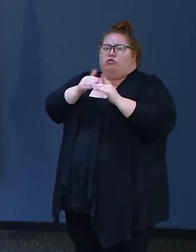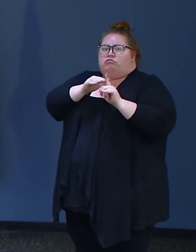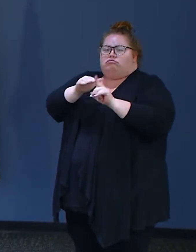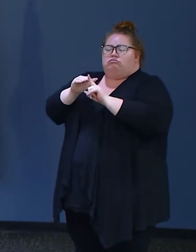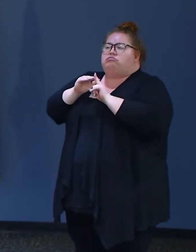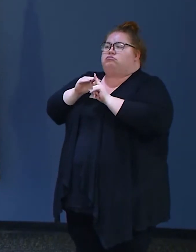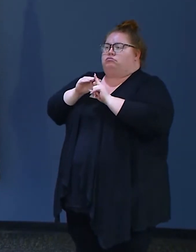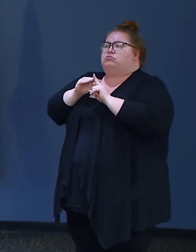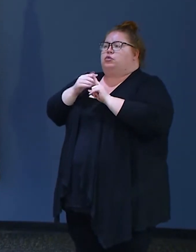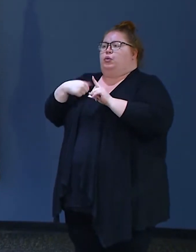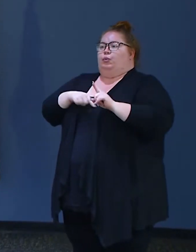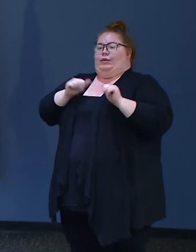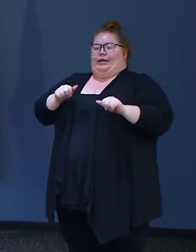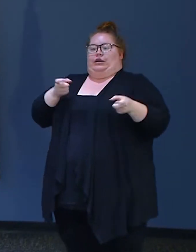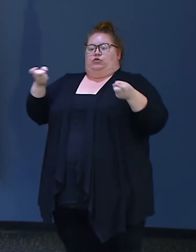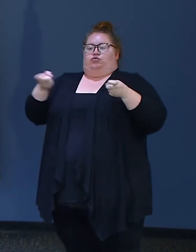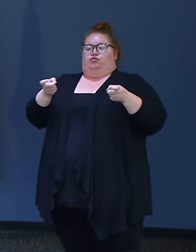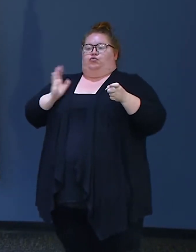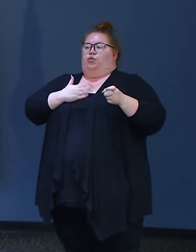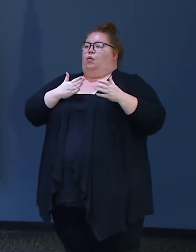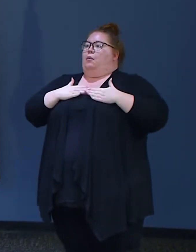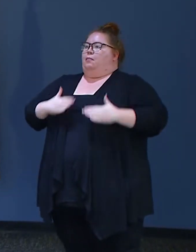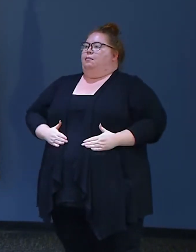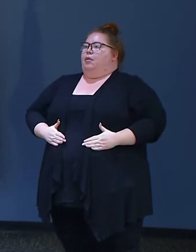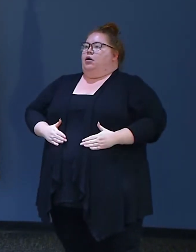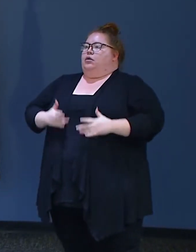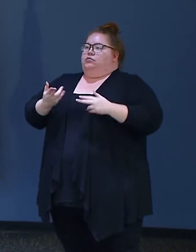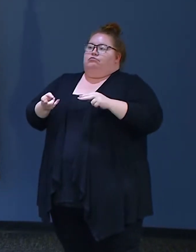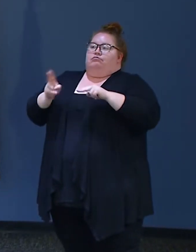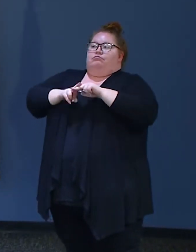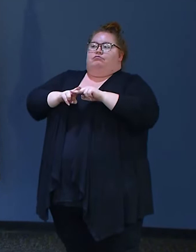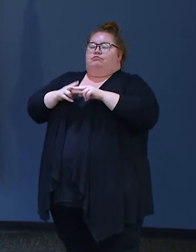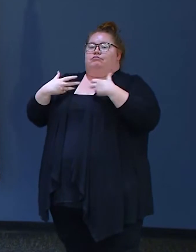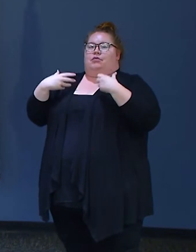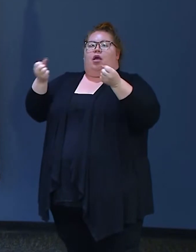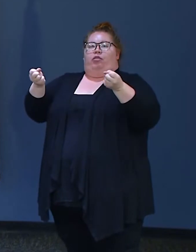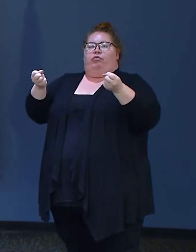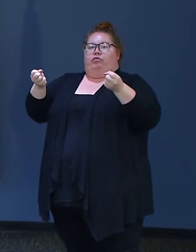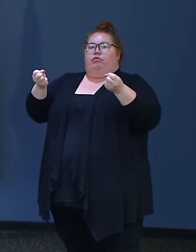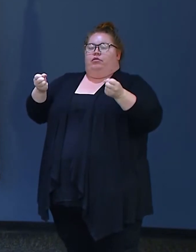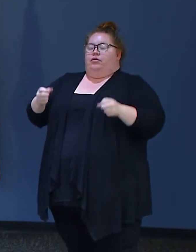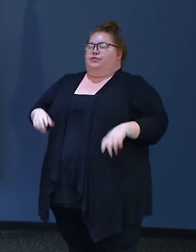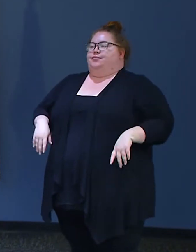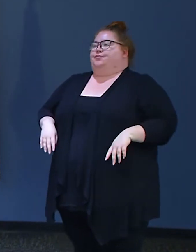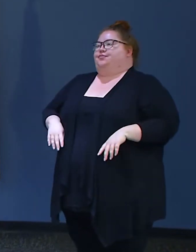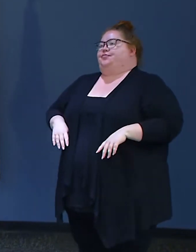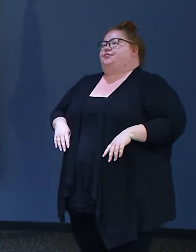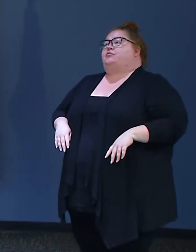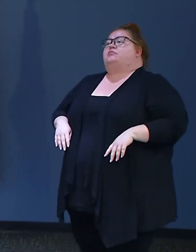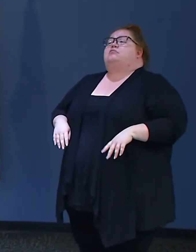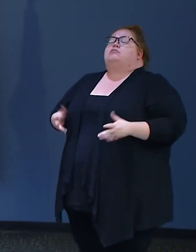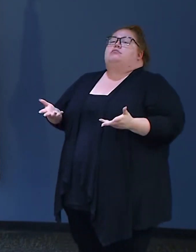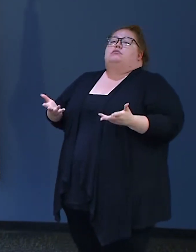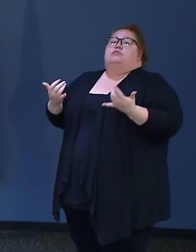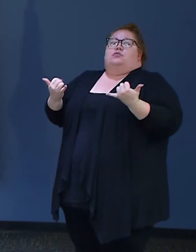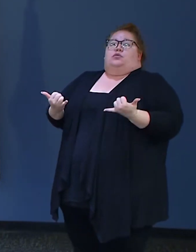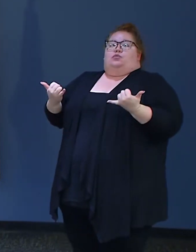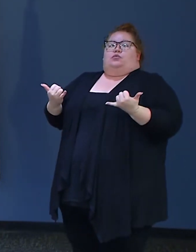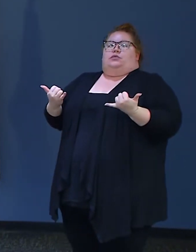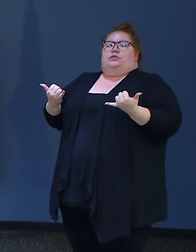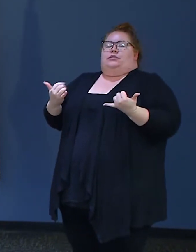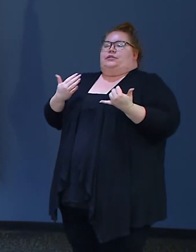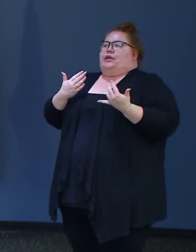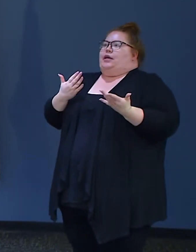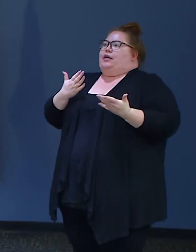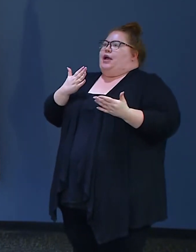over these steps we can take to just maximize our health right now. And I am very pleased because I have